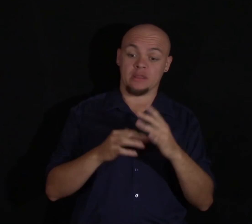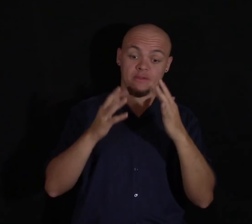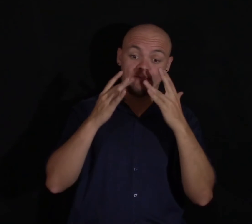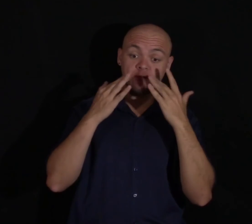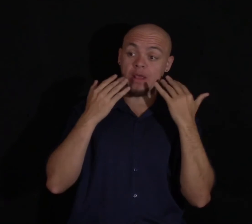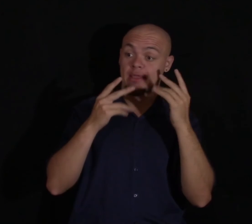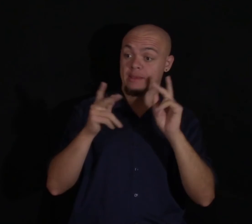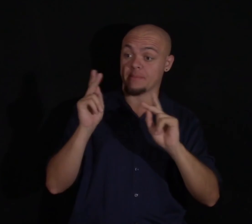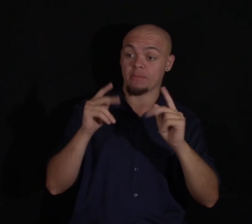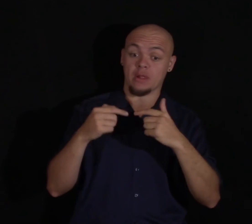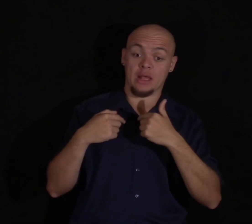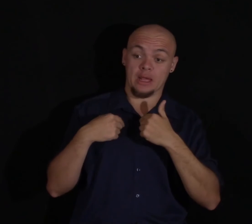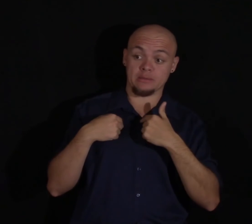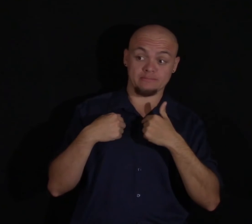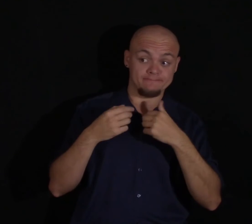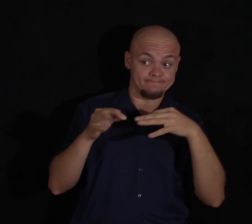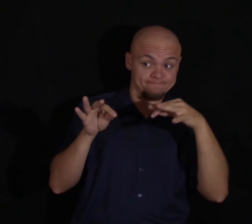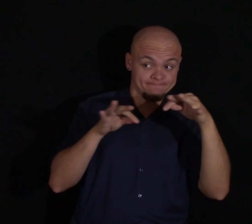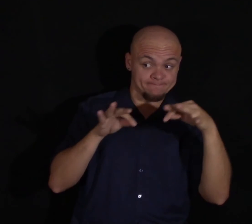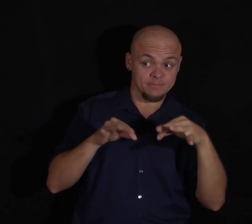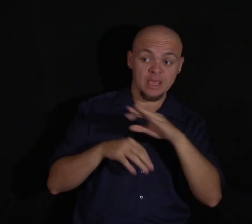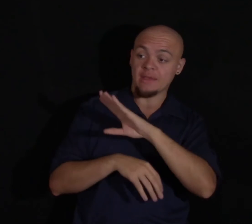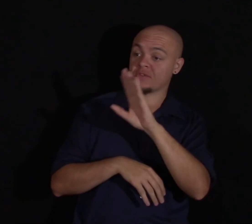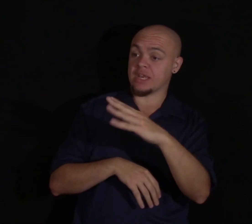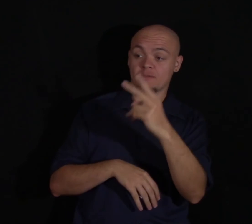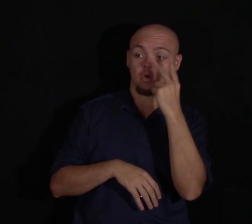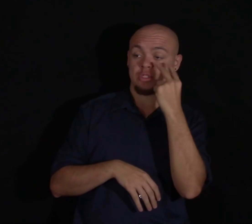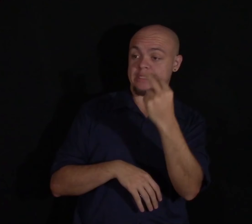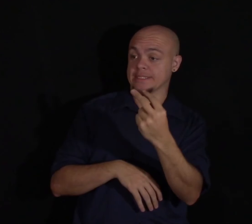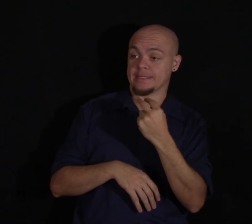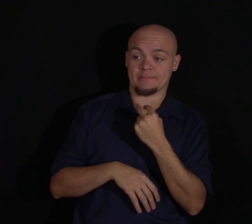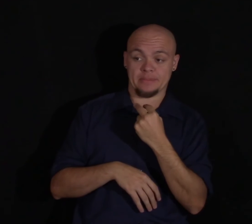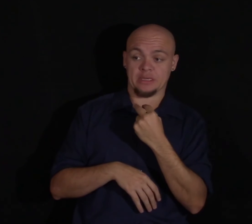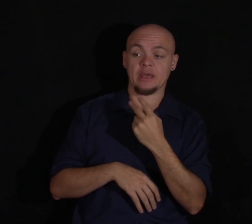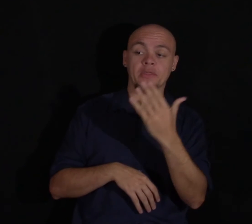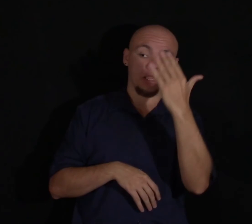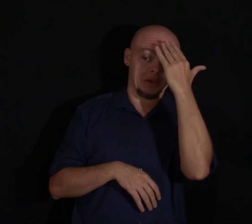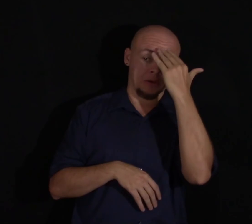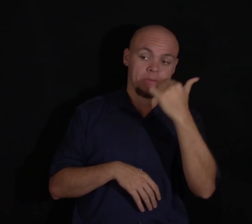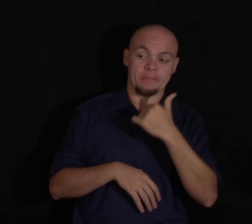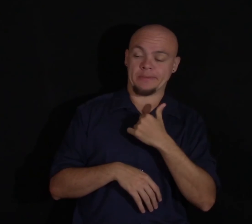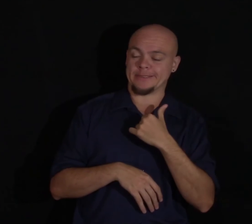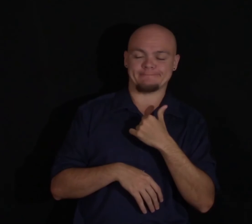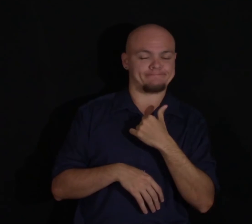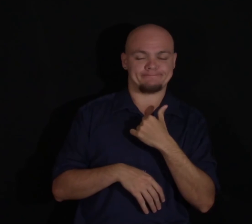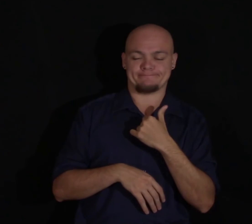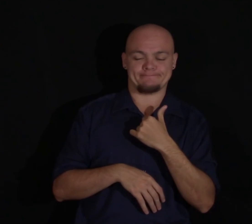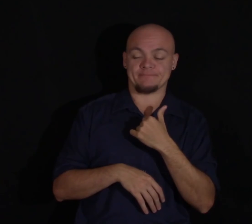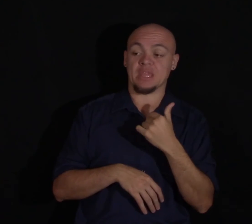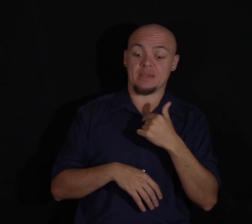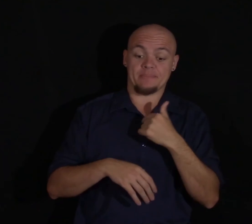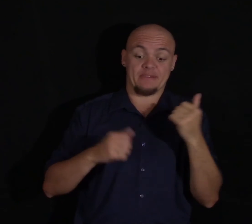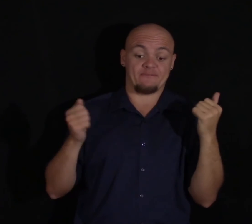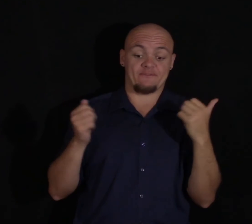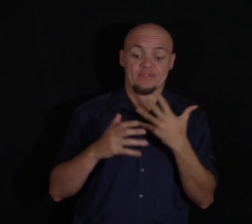have never seen me, and know little of me. I am full of fears, for if I fail